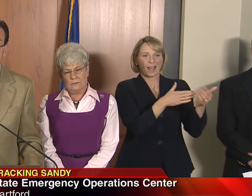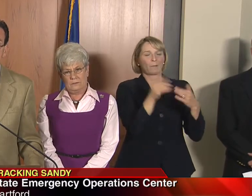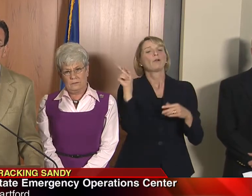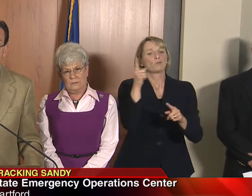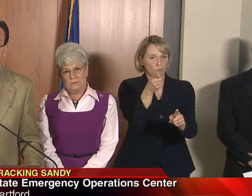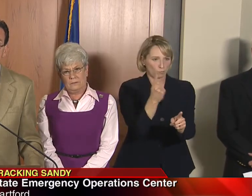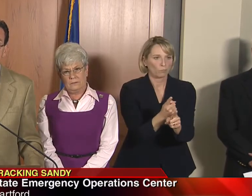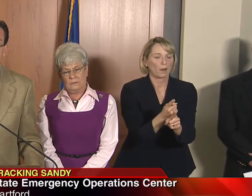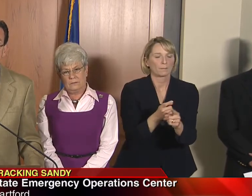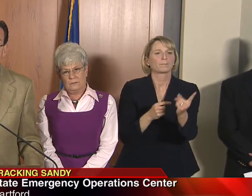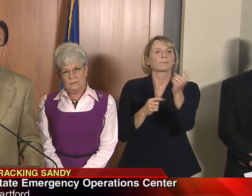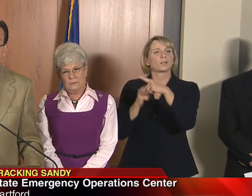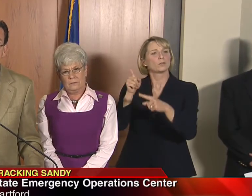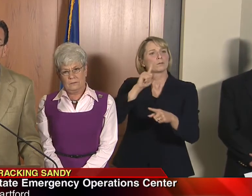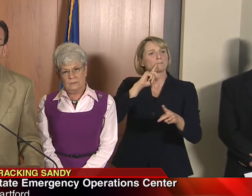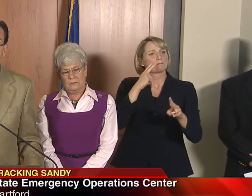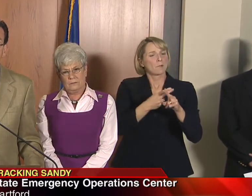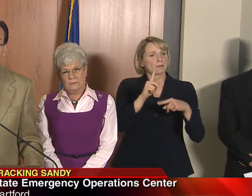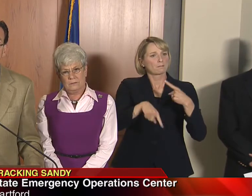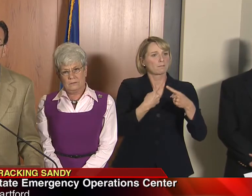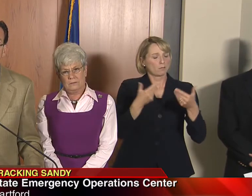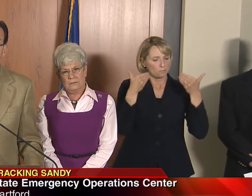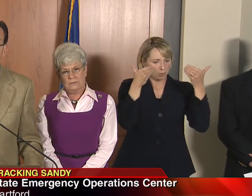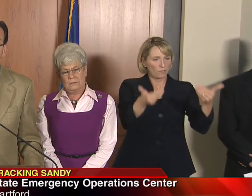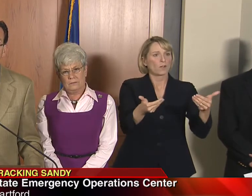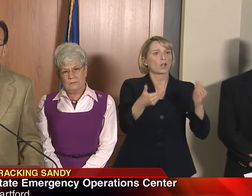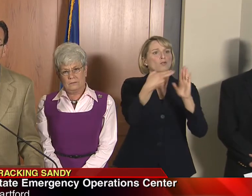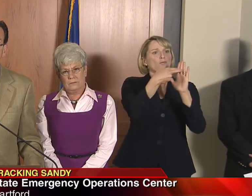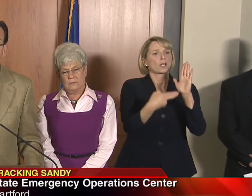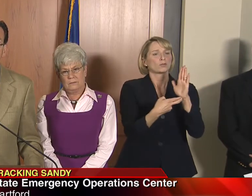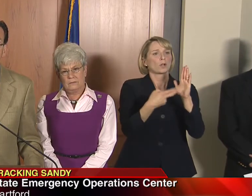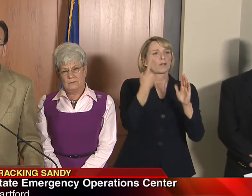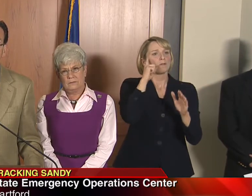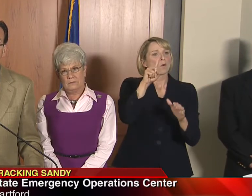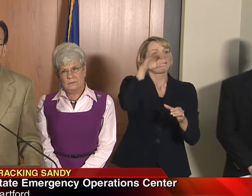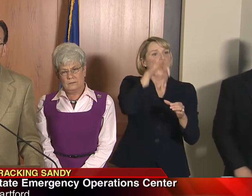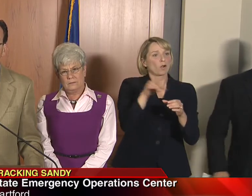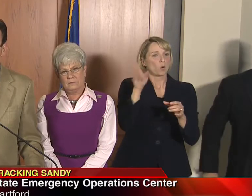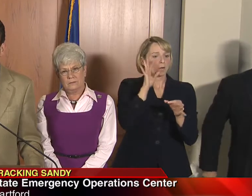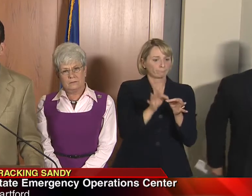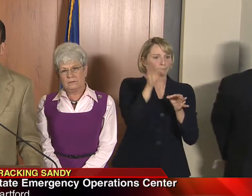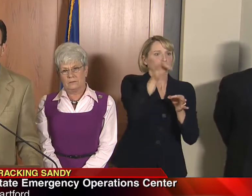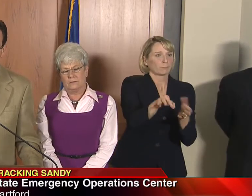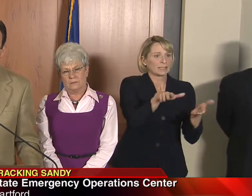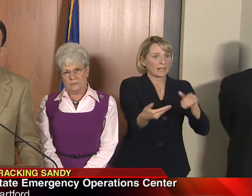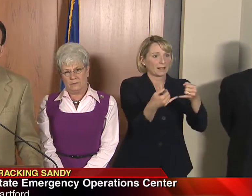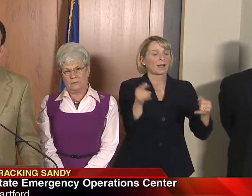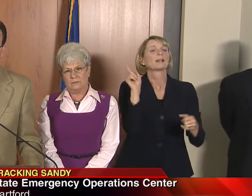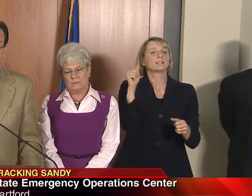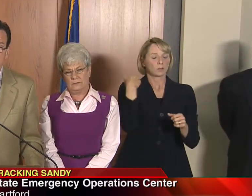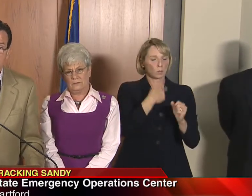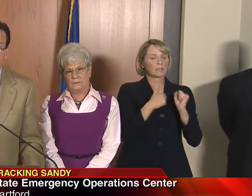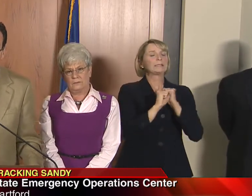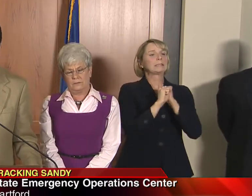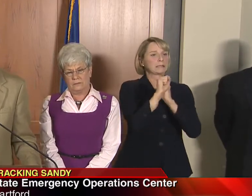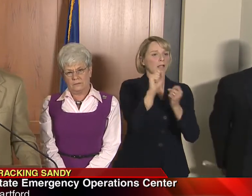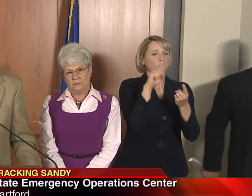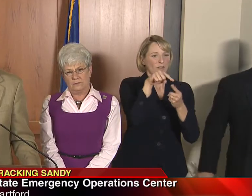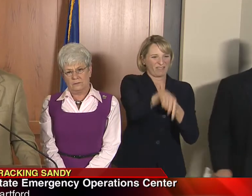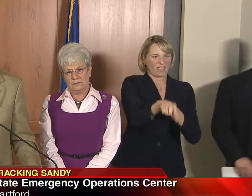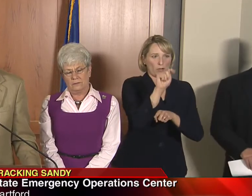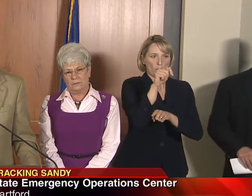mentioned about moving ahead the registration deadline for voting. We're extending it. Extending it. Until